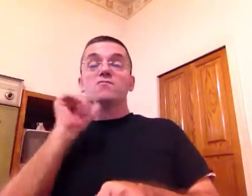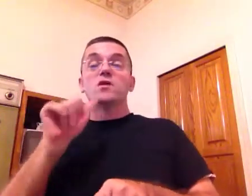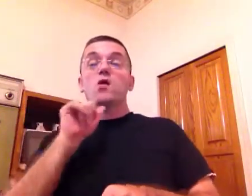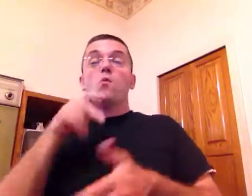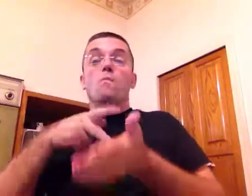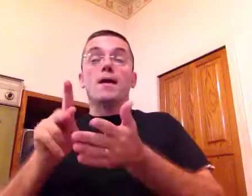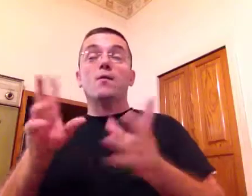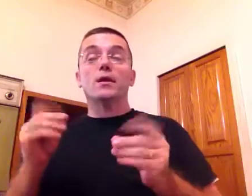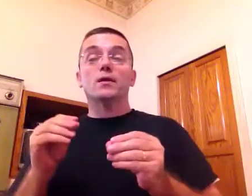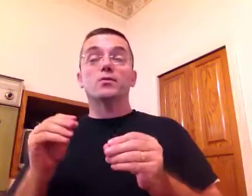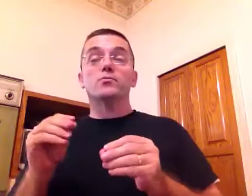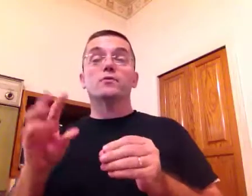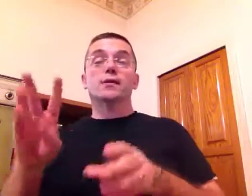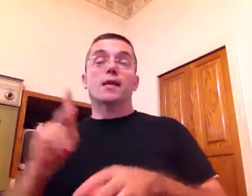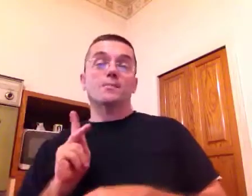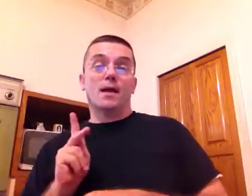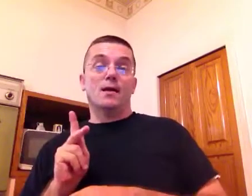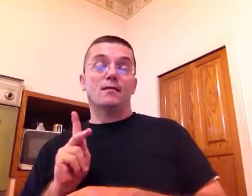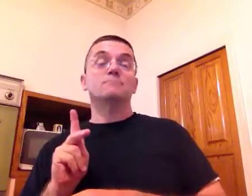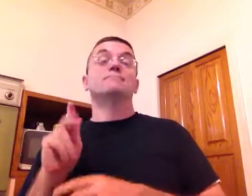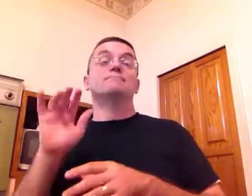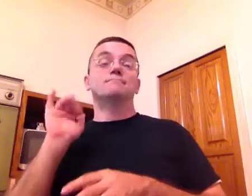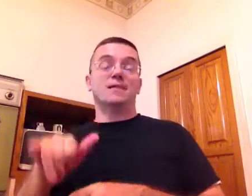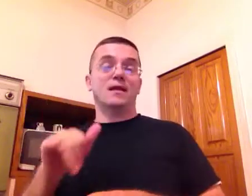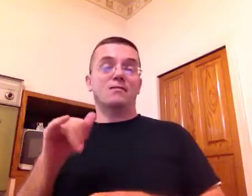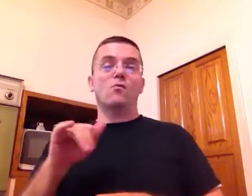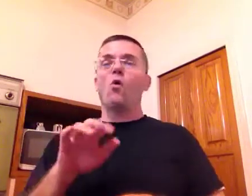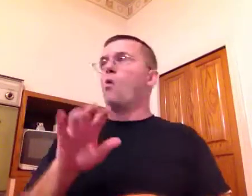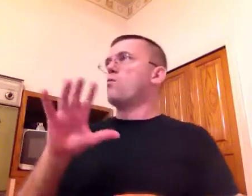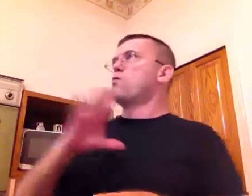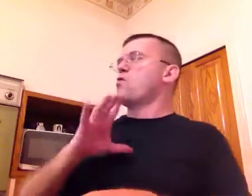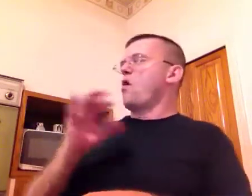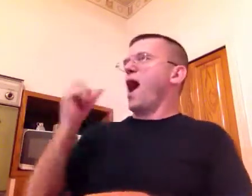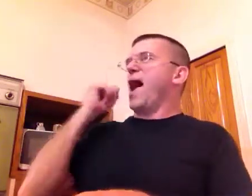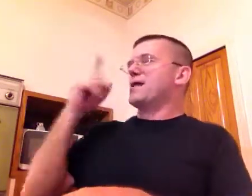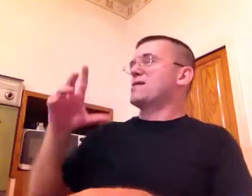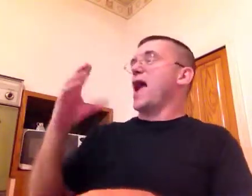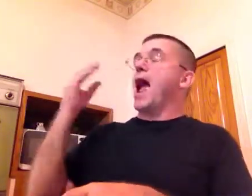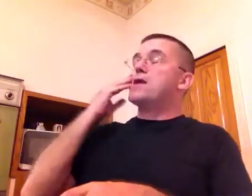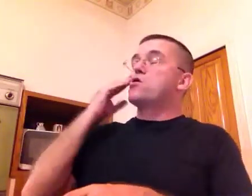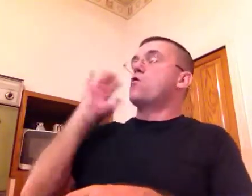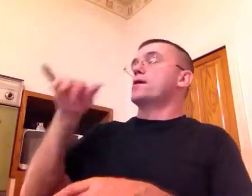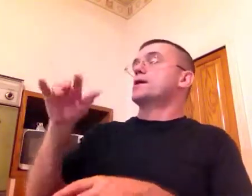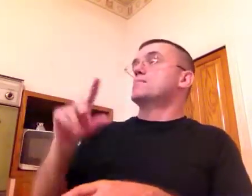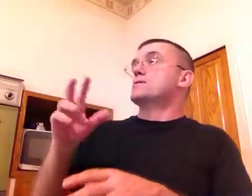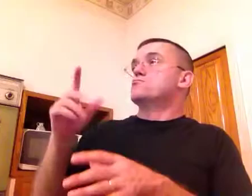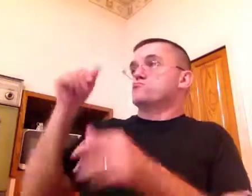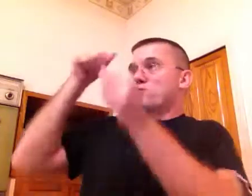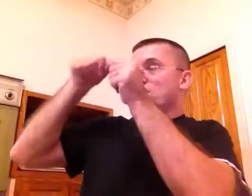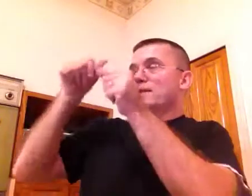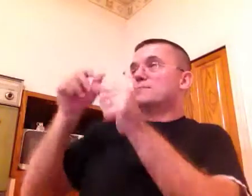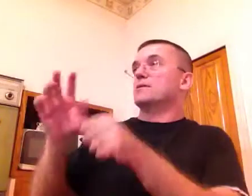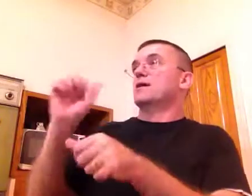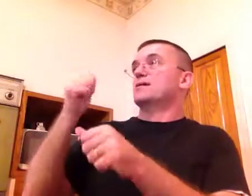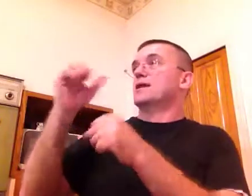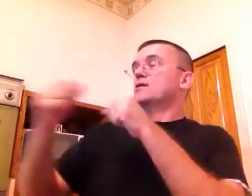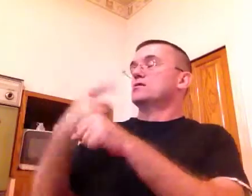pay. Yeah, that's the case, but I know the guy, he's younger than me. He kind of reminds me of what I was 10 years ago,